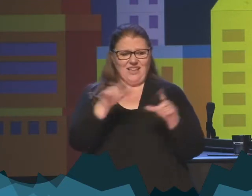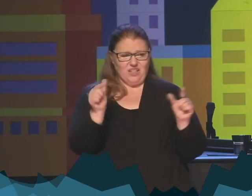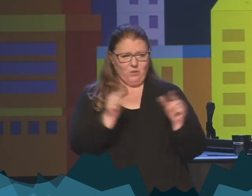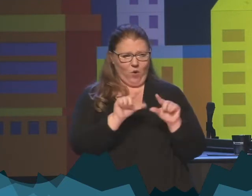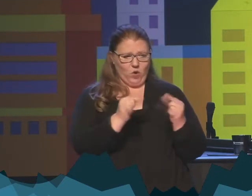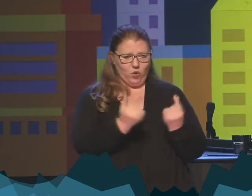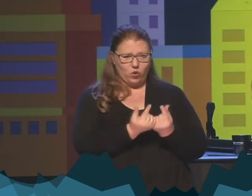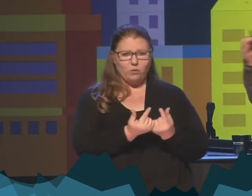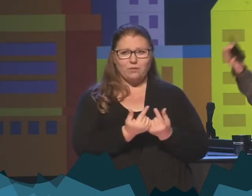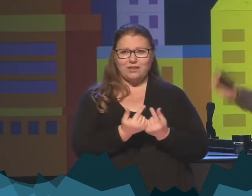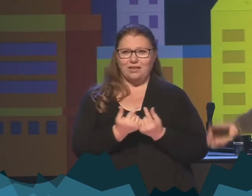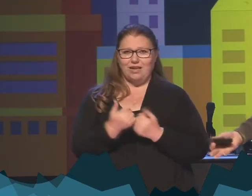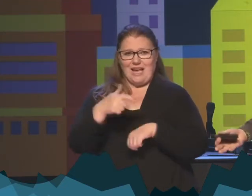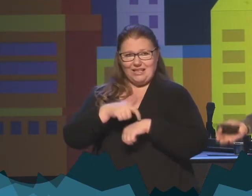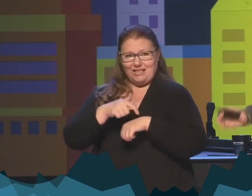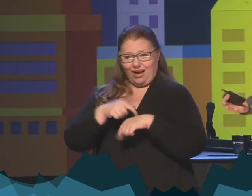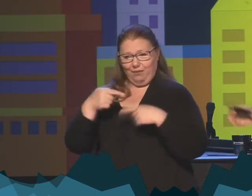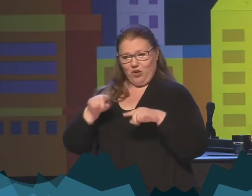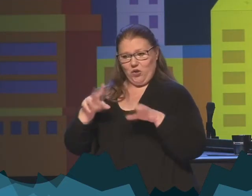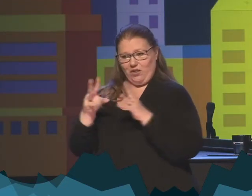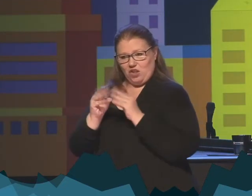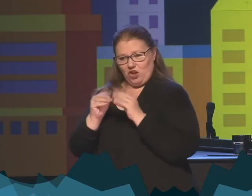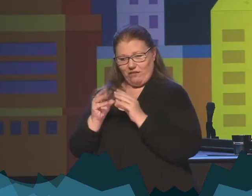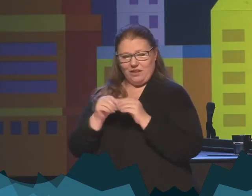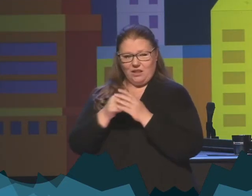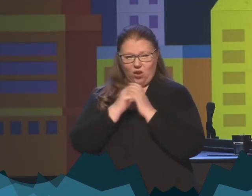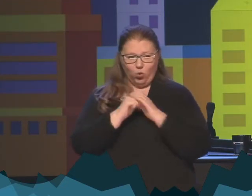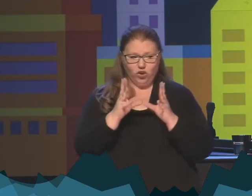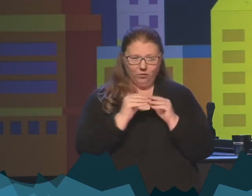groups, time in our services, in our worship